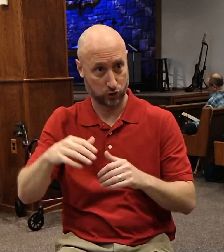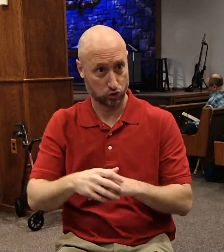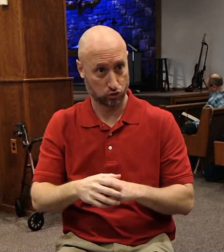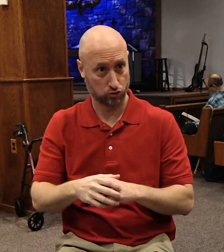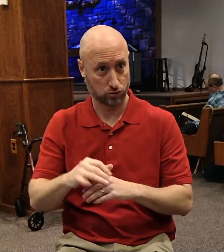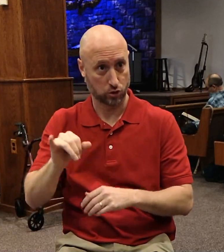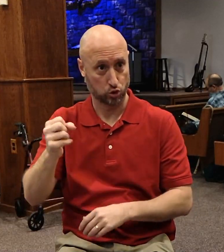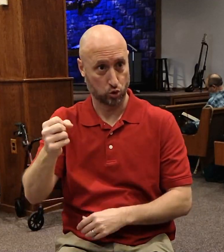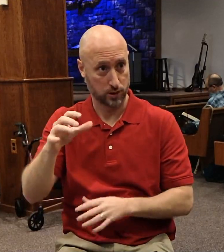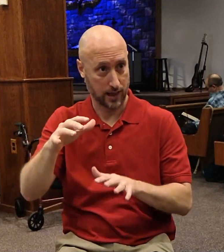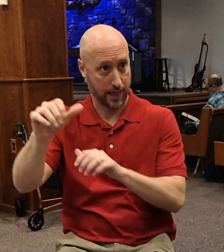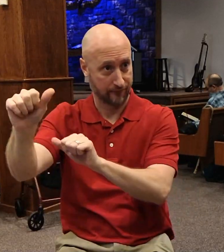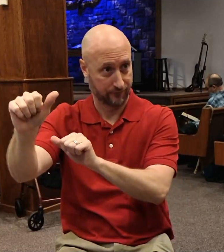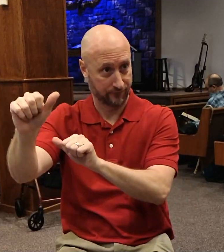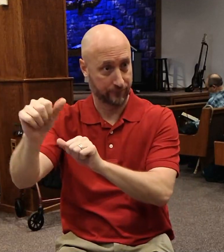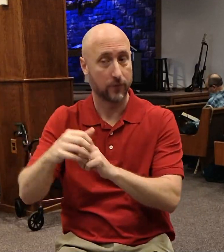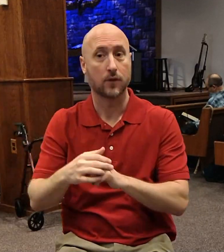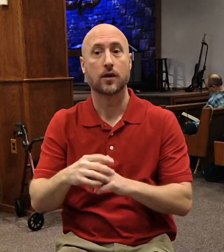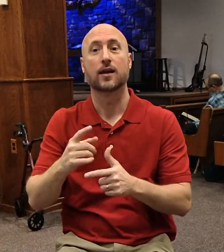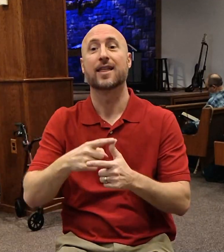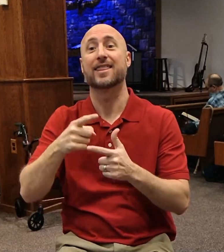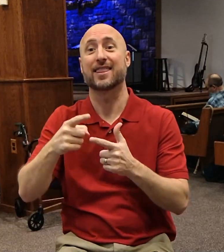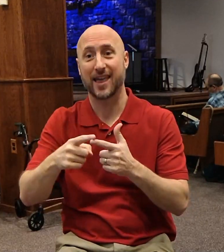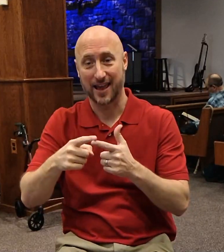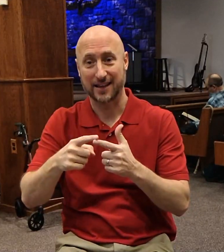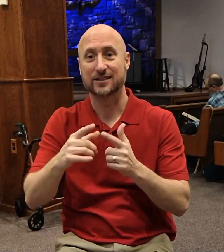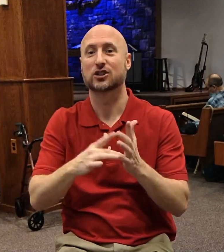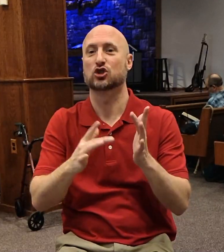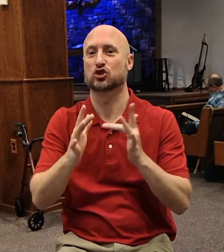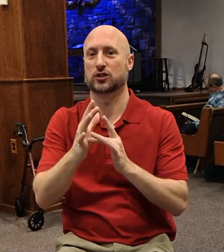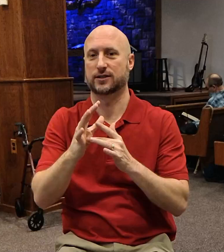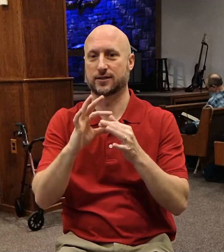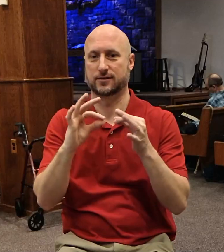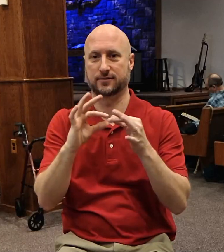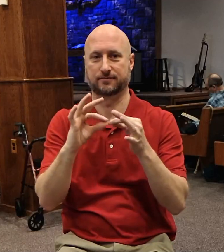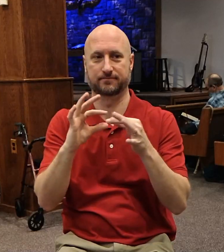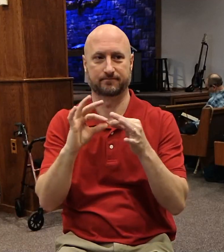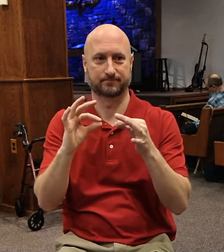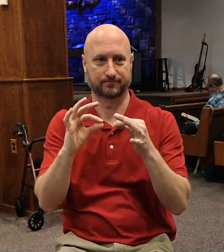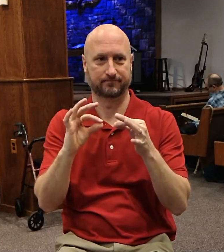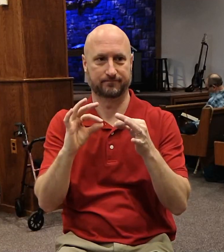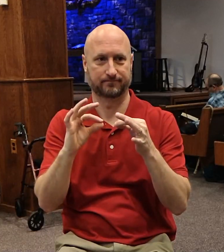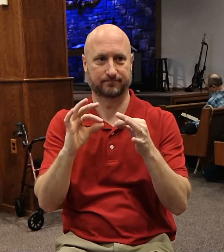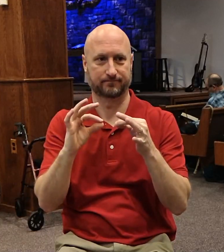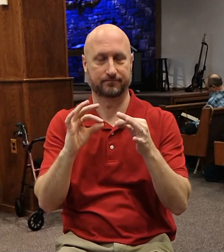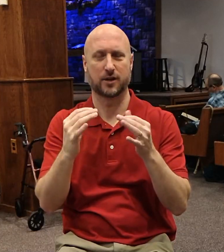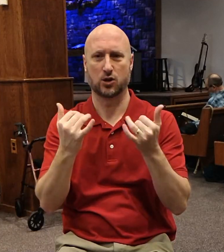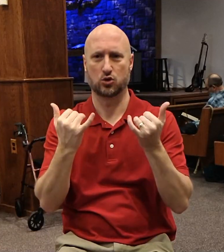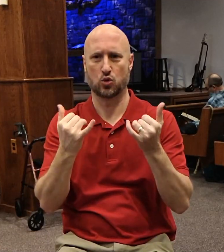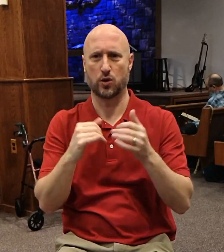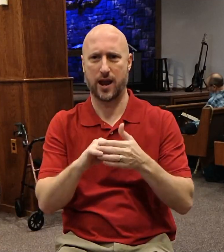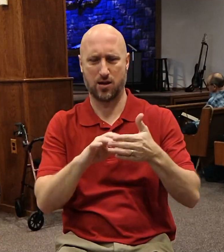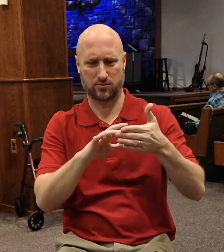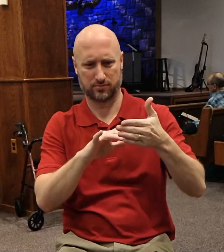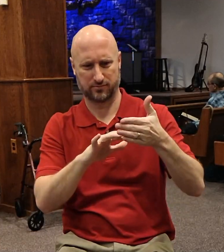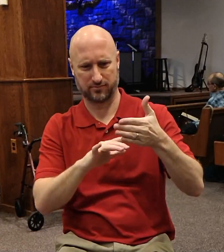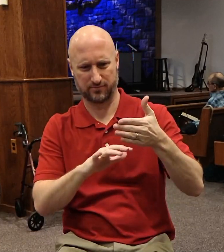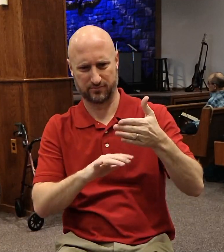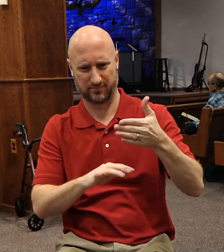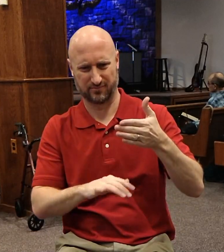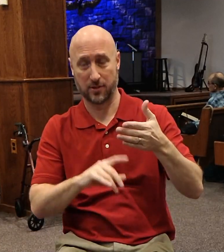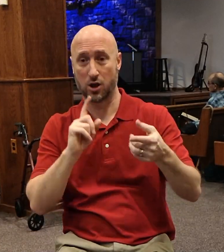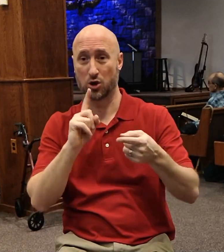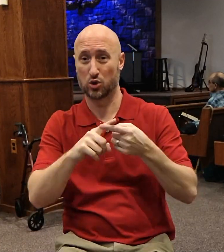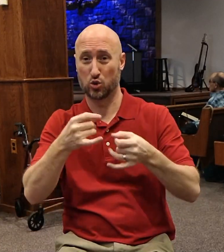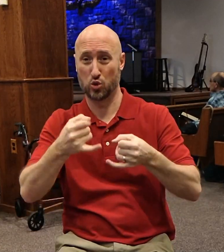then Jesus says, and he begins to speak, and he's going to take us through these chapters up to the end of